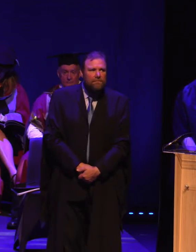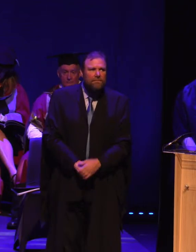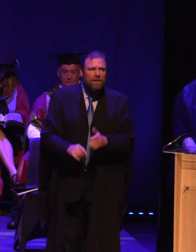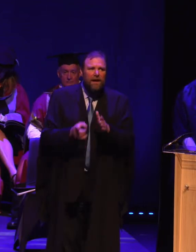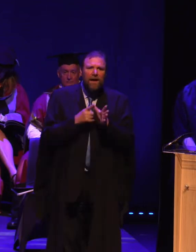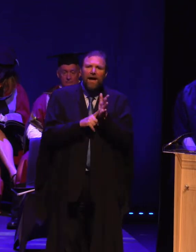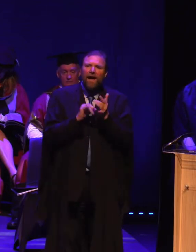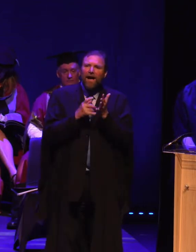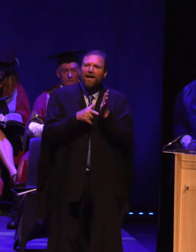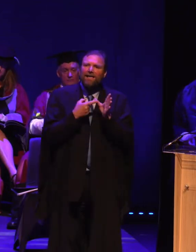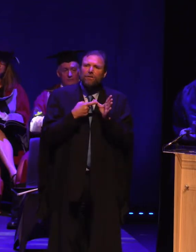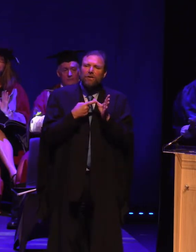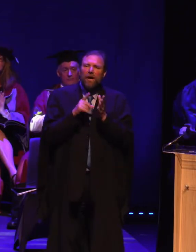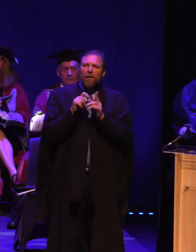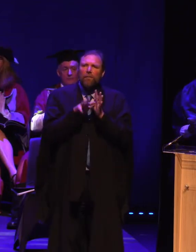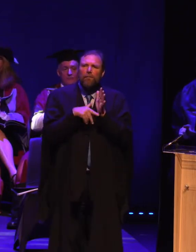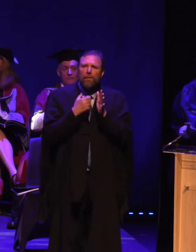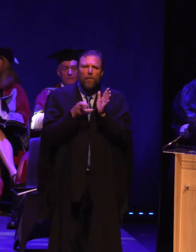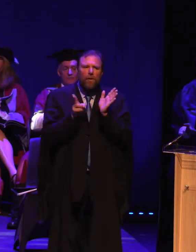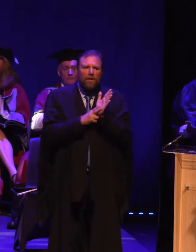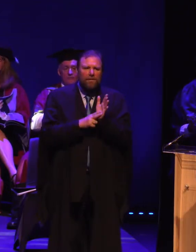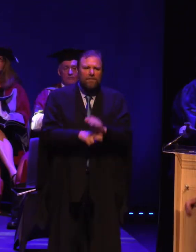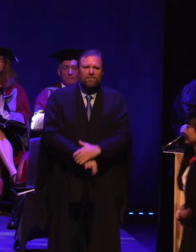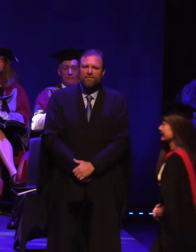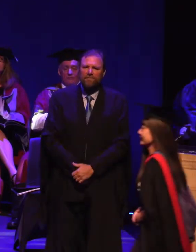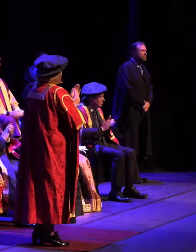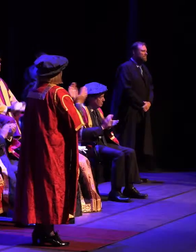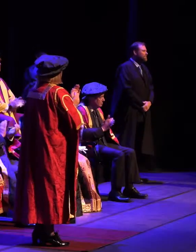Alicia O'Sullivan.